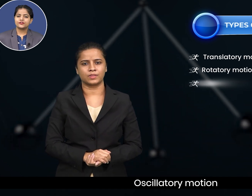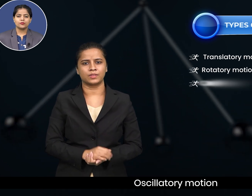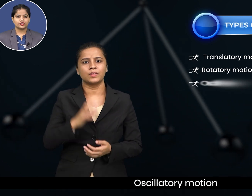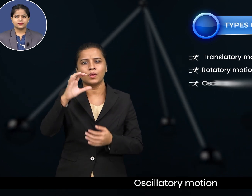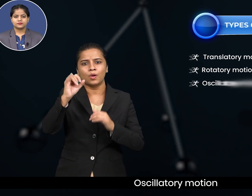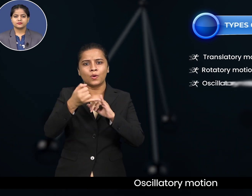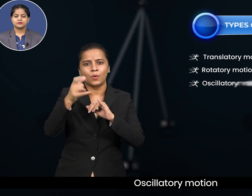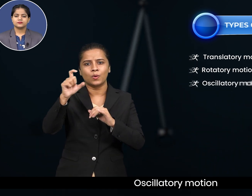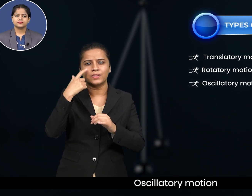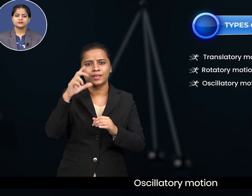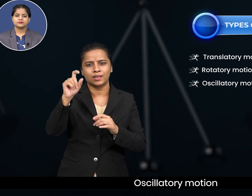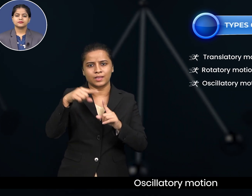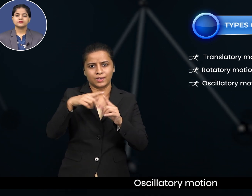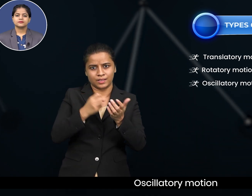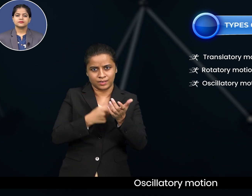oscillatory motion.